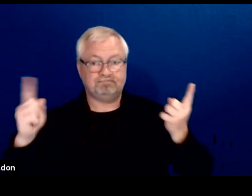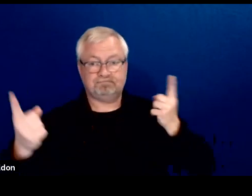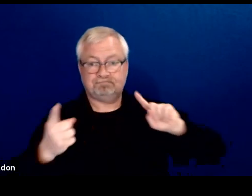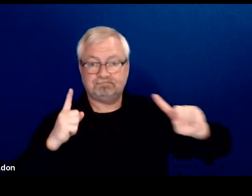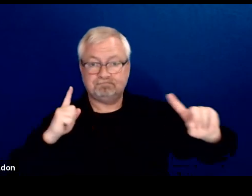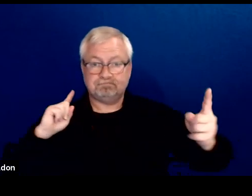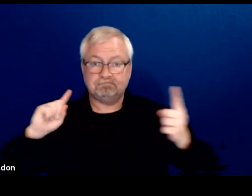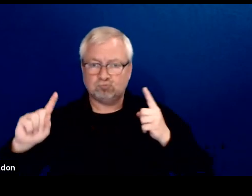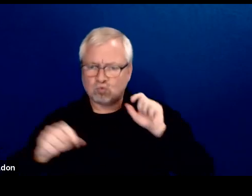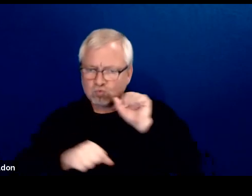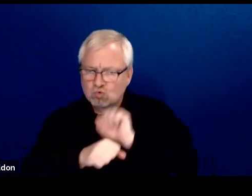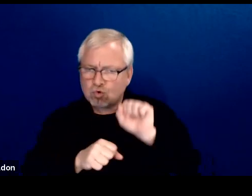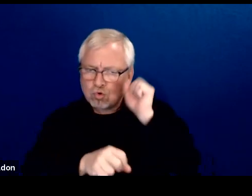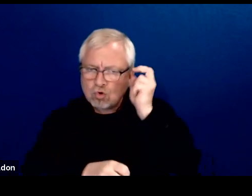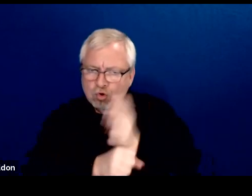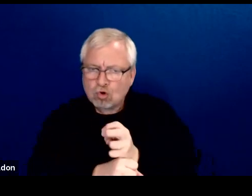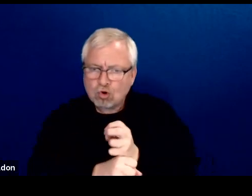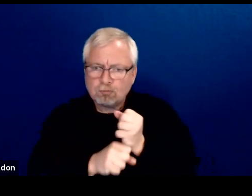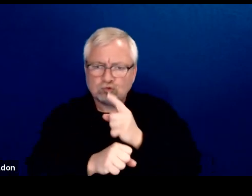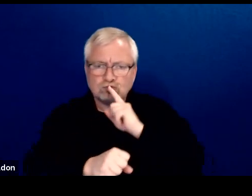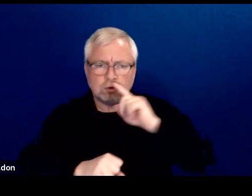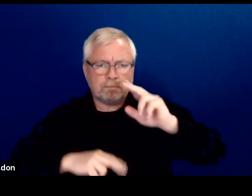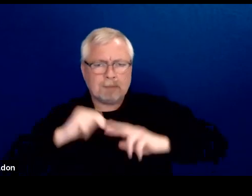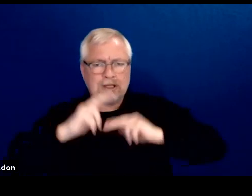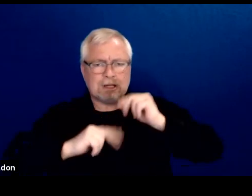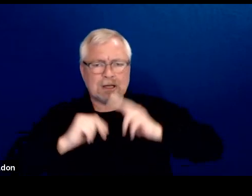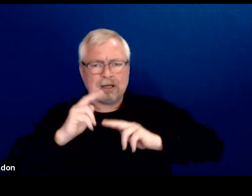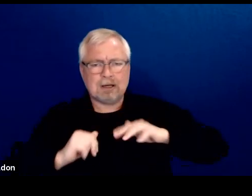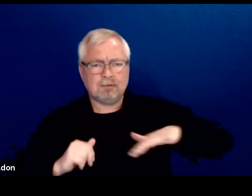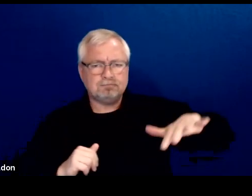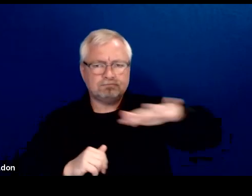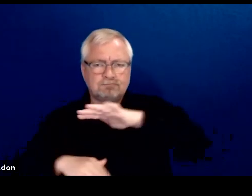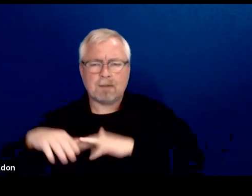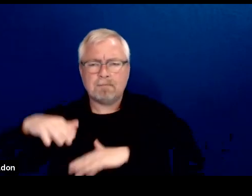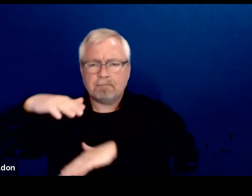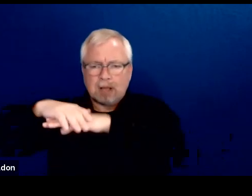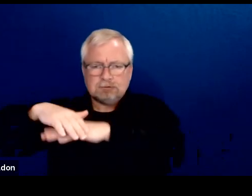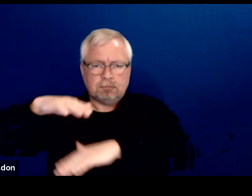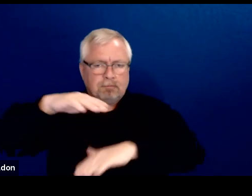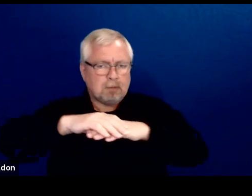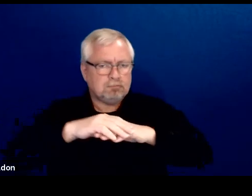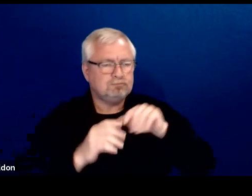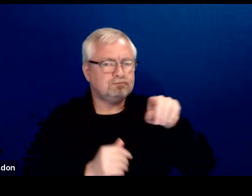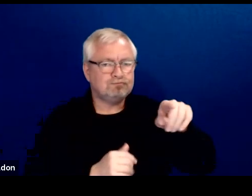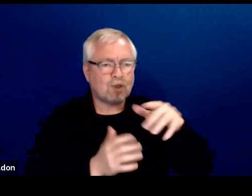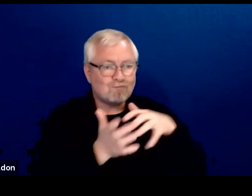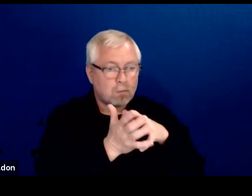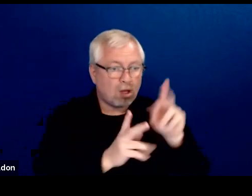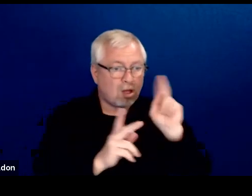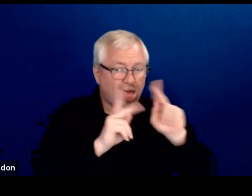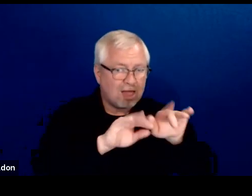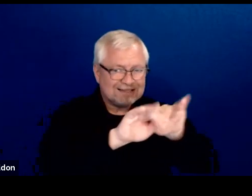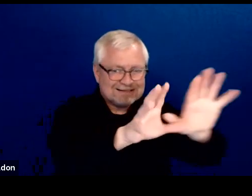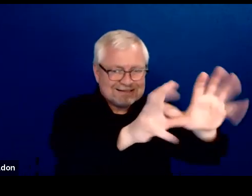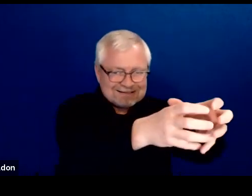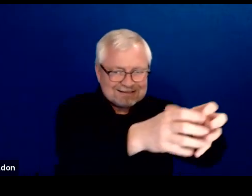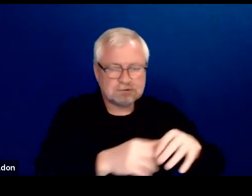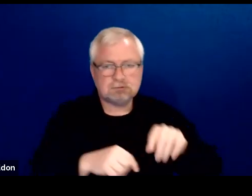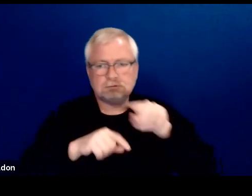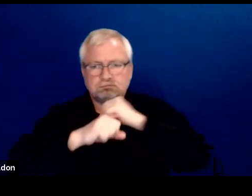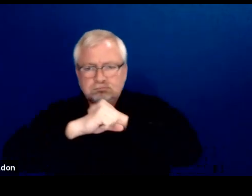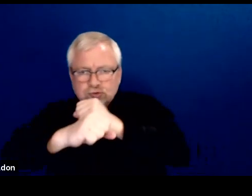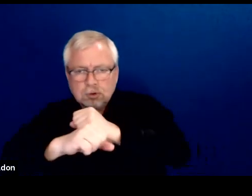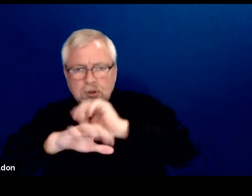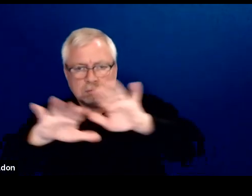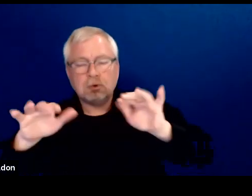the capacity and keep the most vulnerable people more protected, that we can manage to much lower mortality figures.